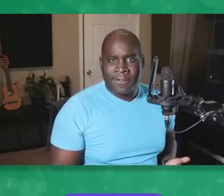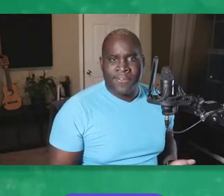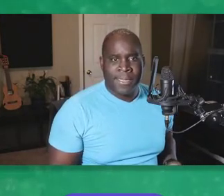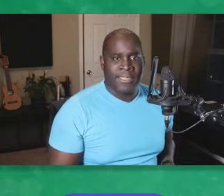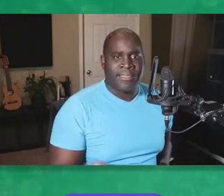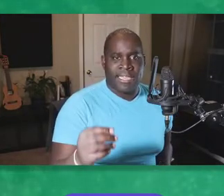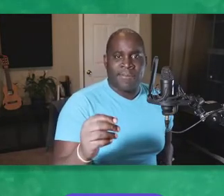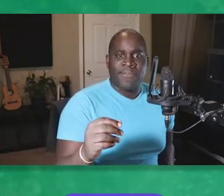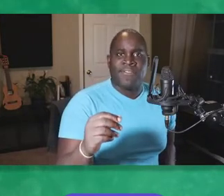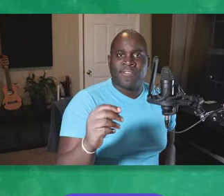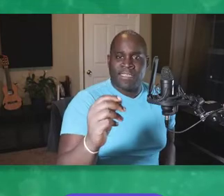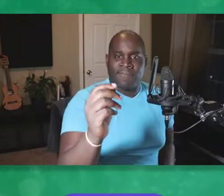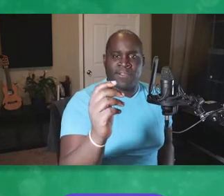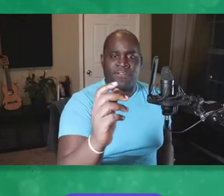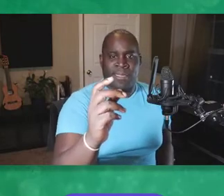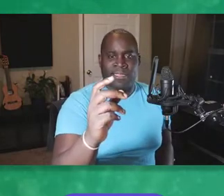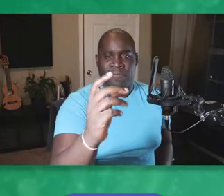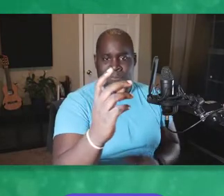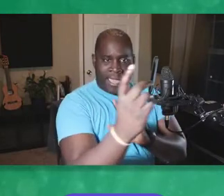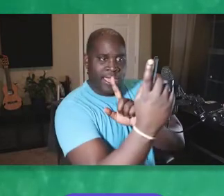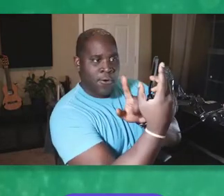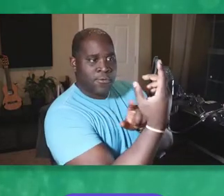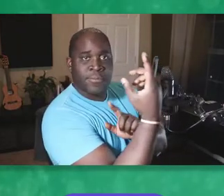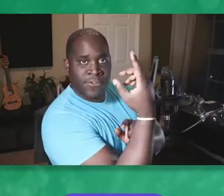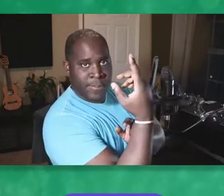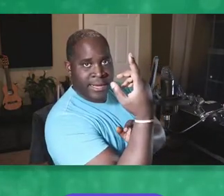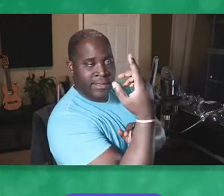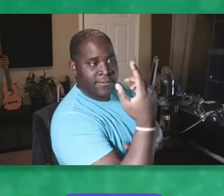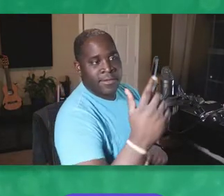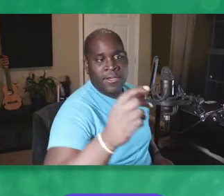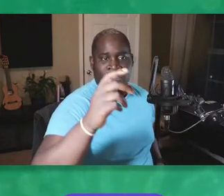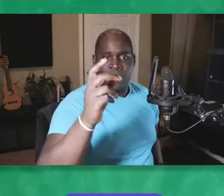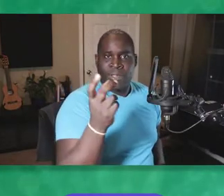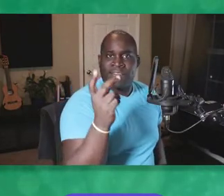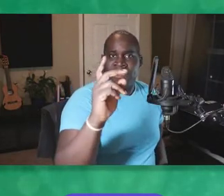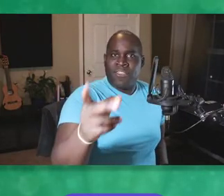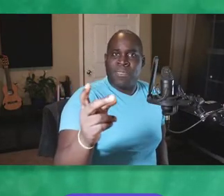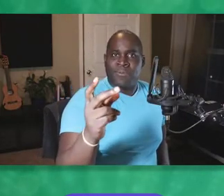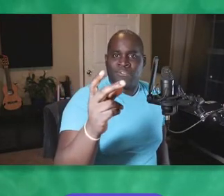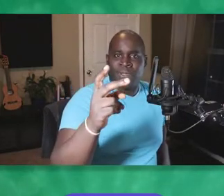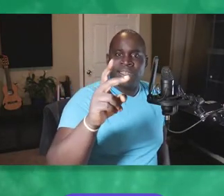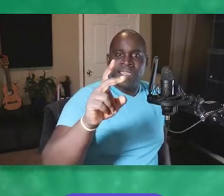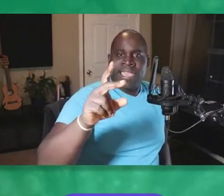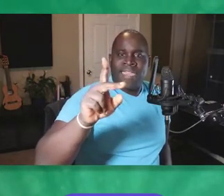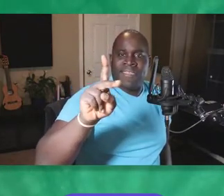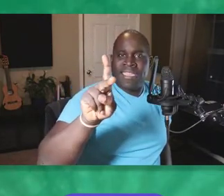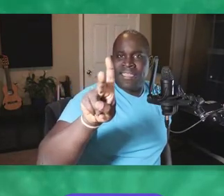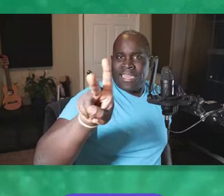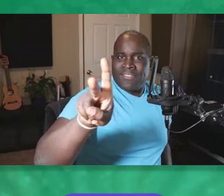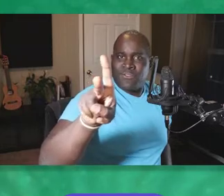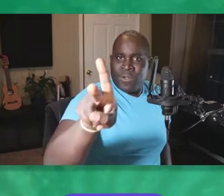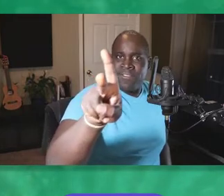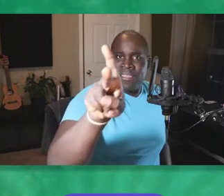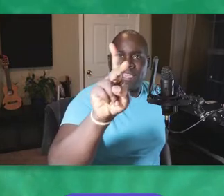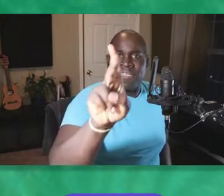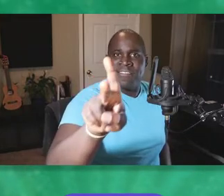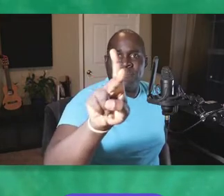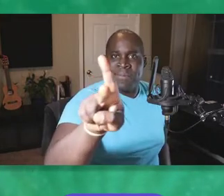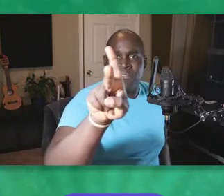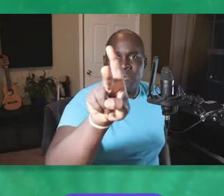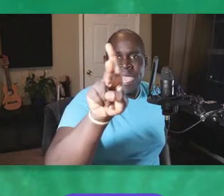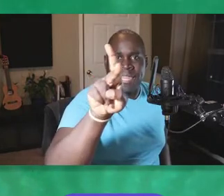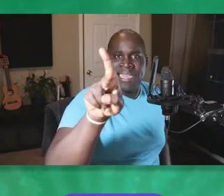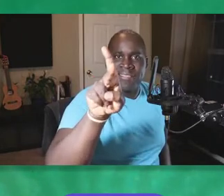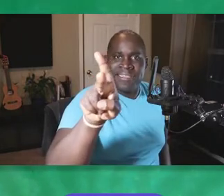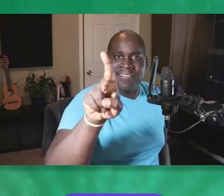they're like finger spelling. Like, I'm used to seeing finger spelling from my own perspective. So when I see other people do it and they like twist it, like I've seen